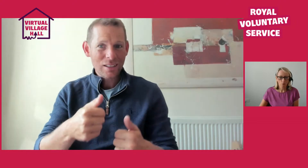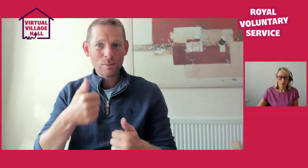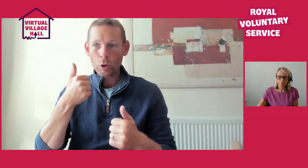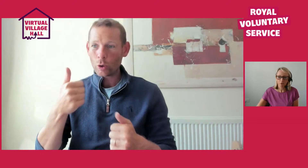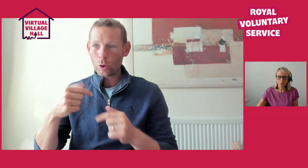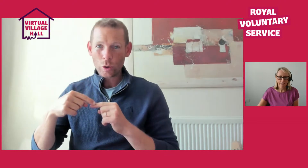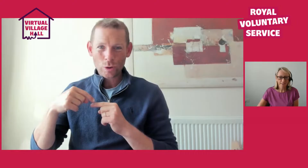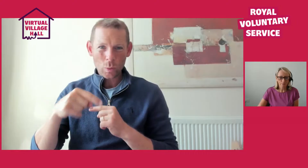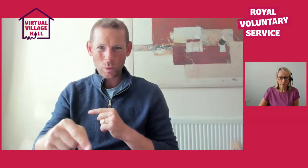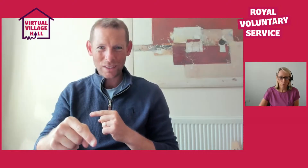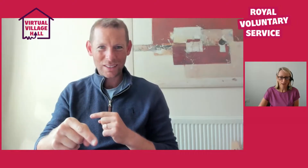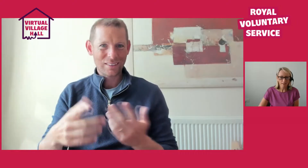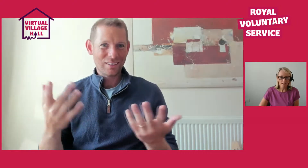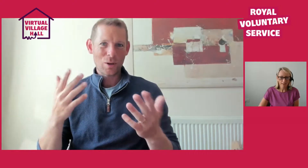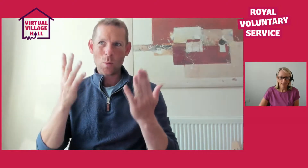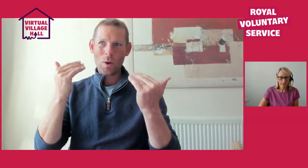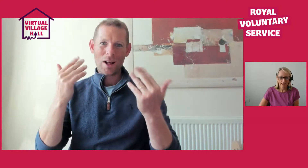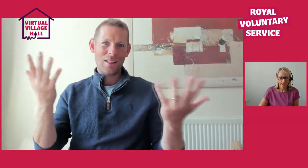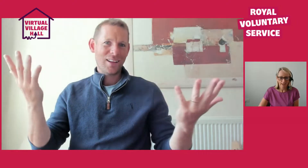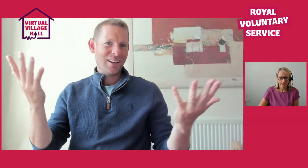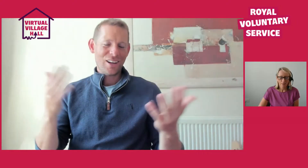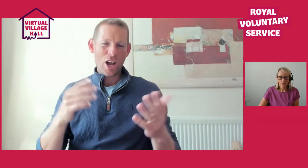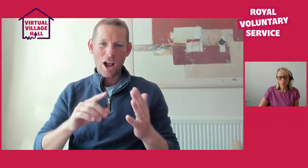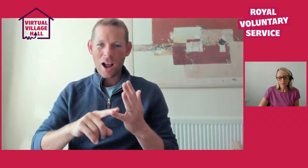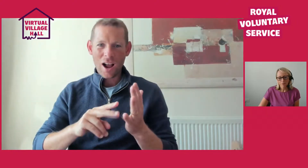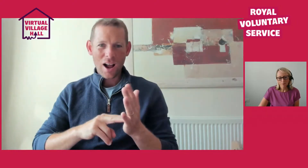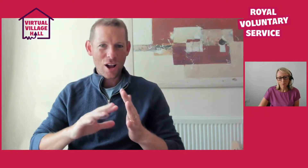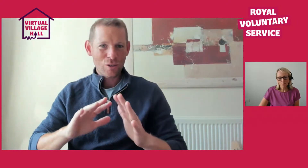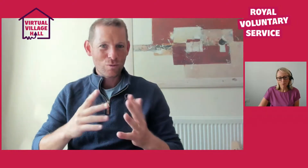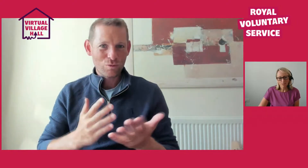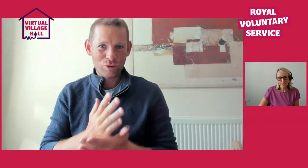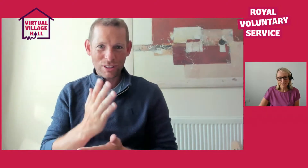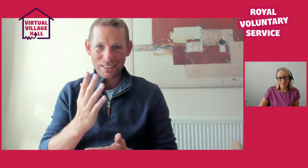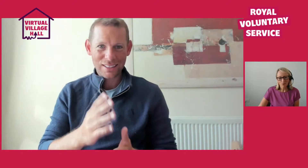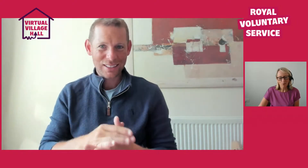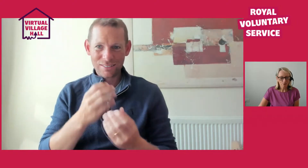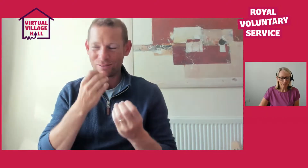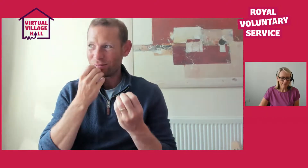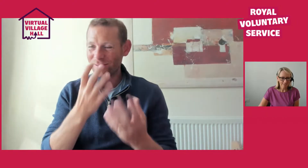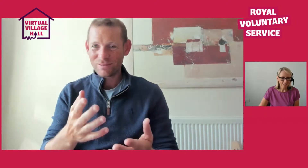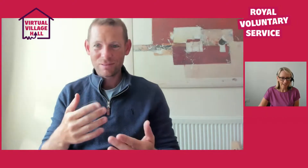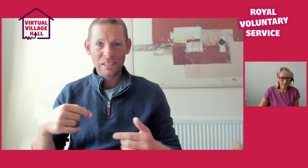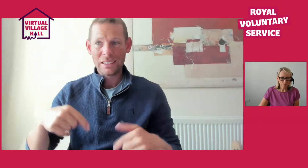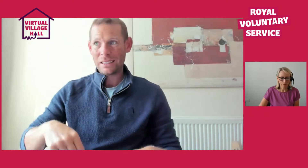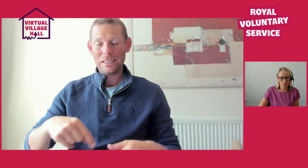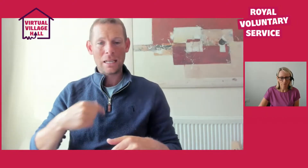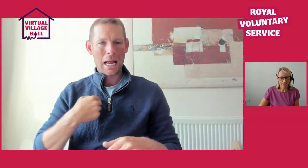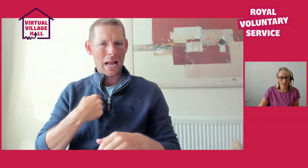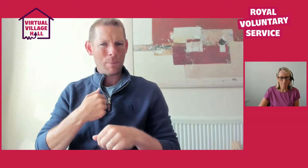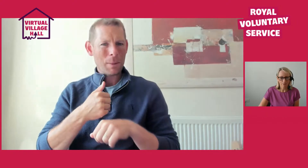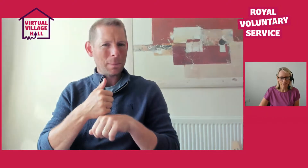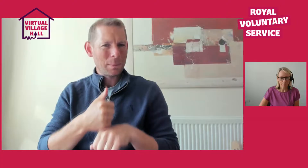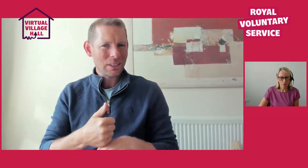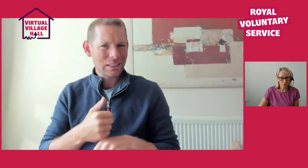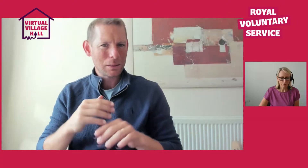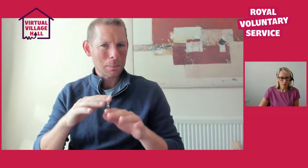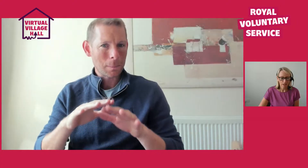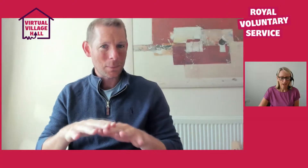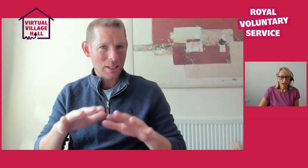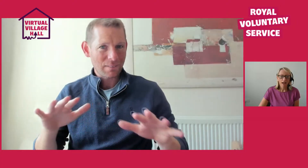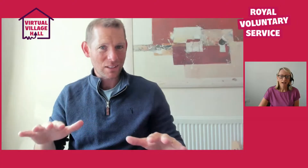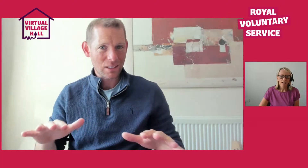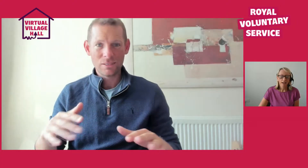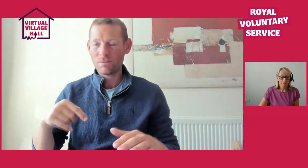you. I hope everyone is keeping well. The weather, of course, is unreal. It has been unreal, absolutely